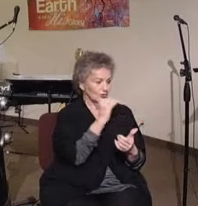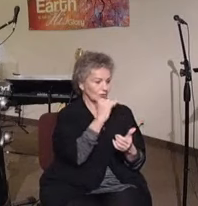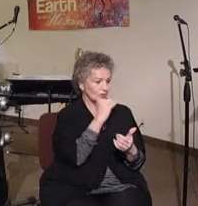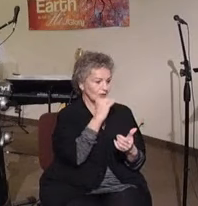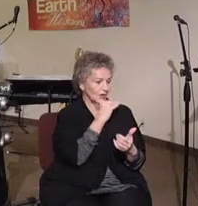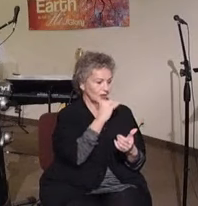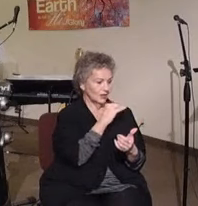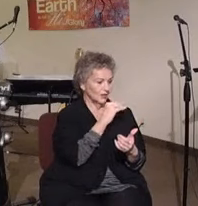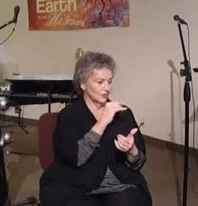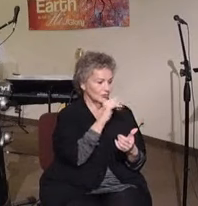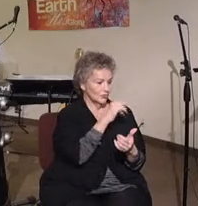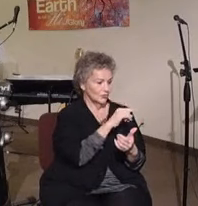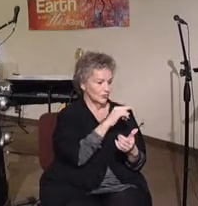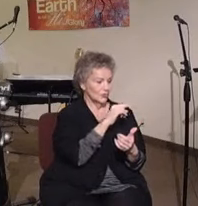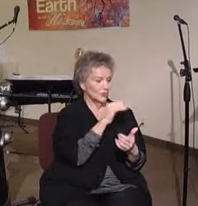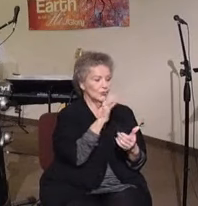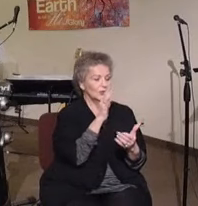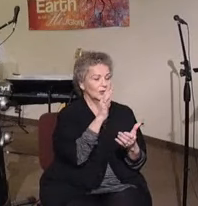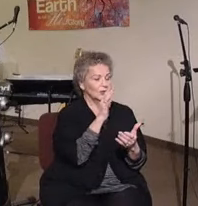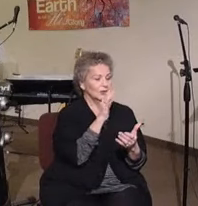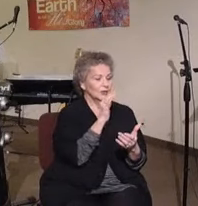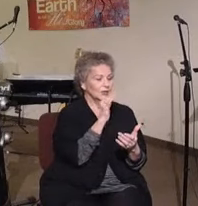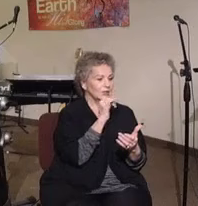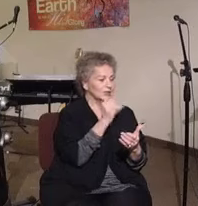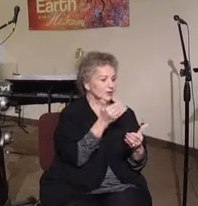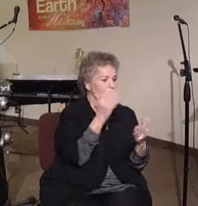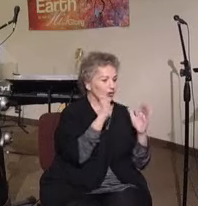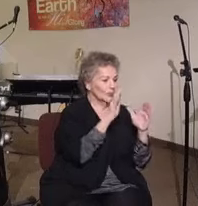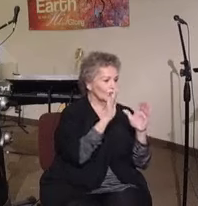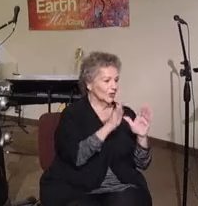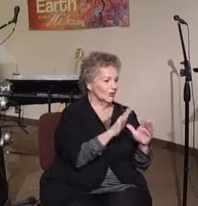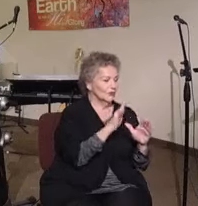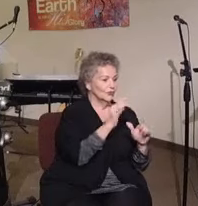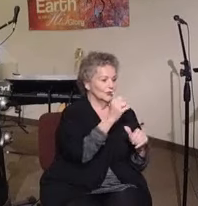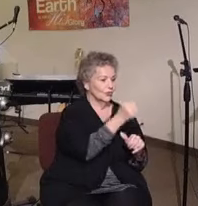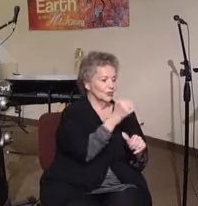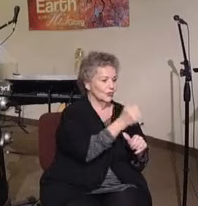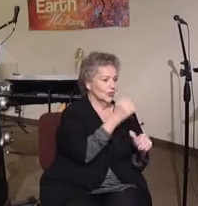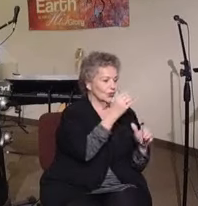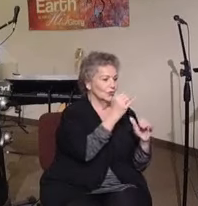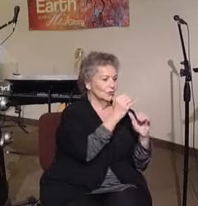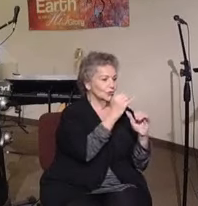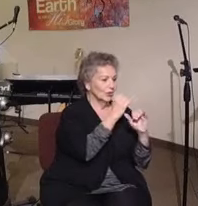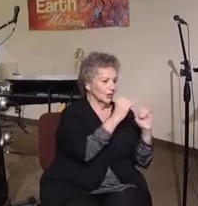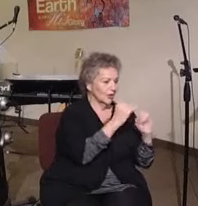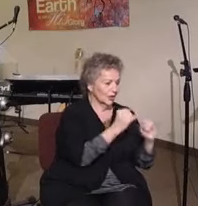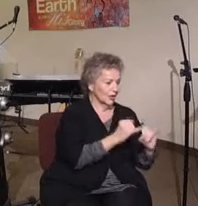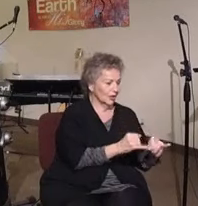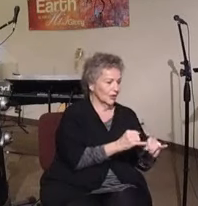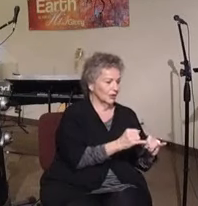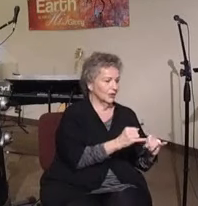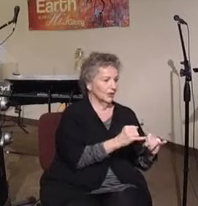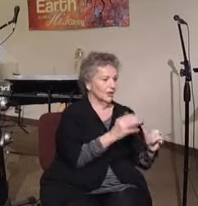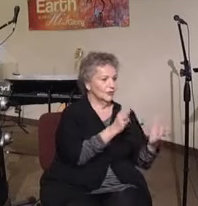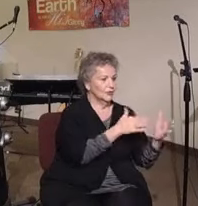you. He's not gracious. You are your own God. And you need to sing the song, handed